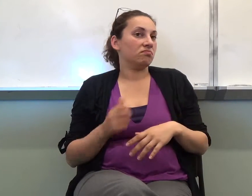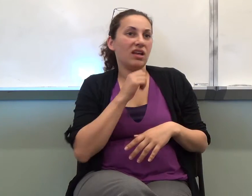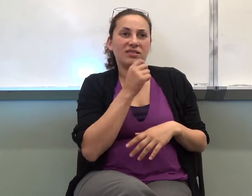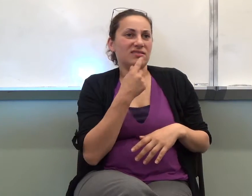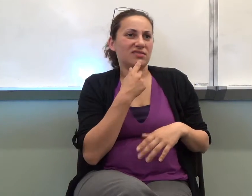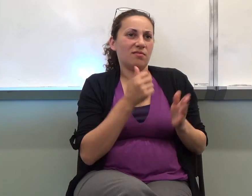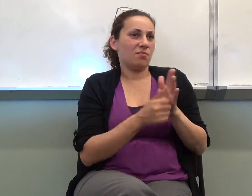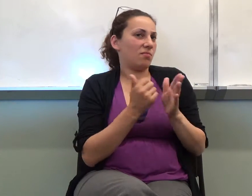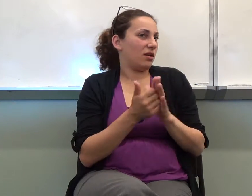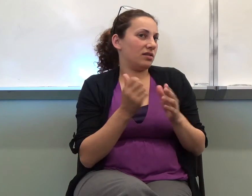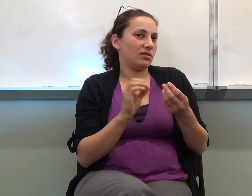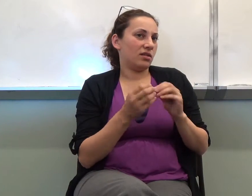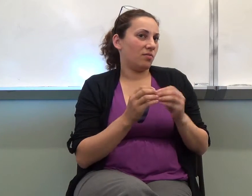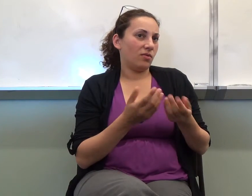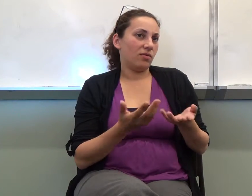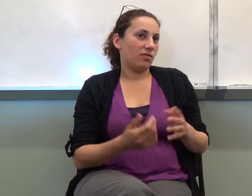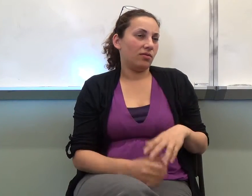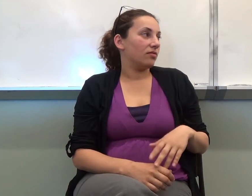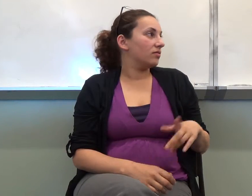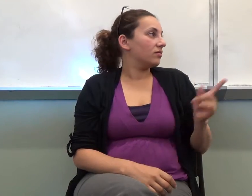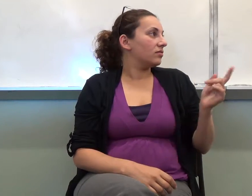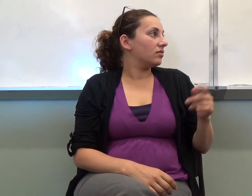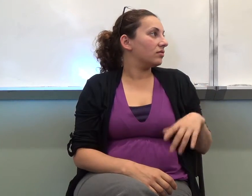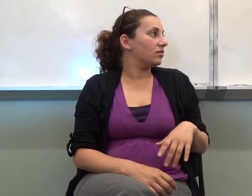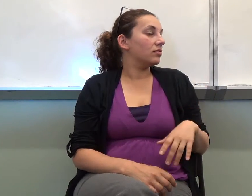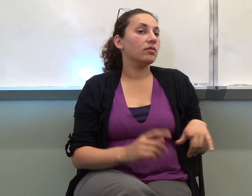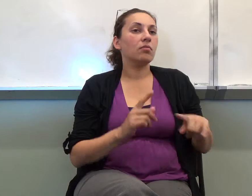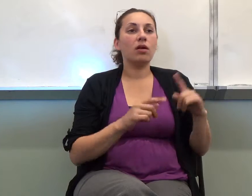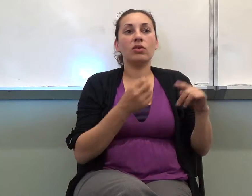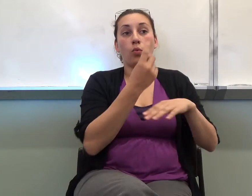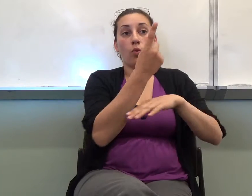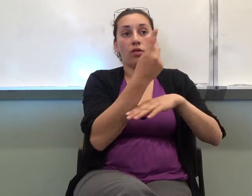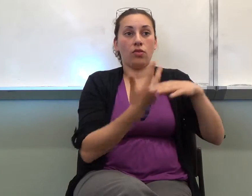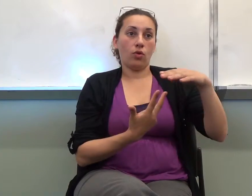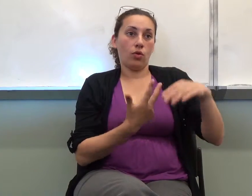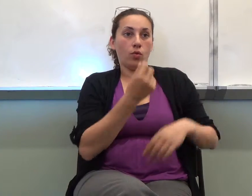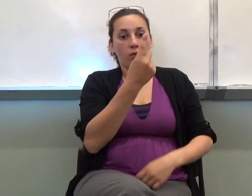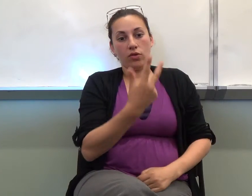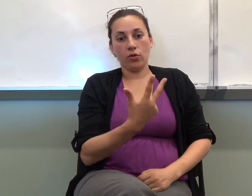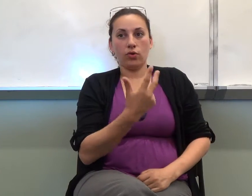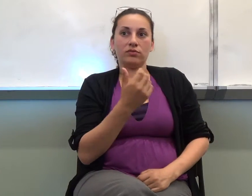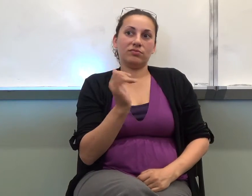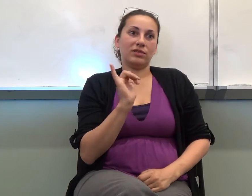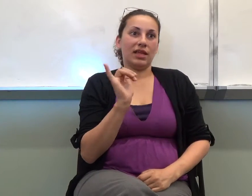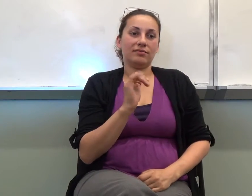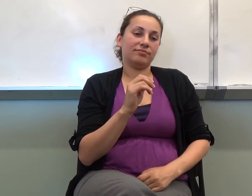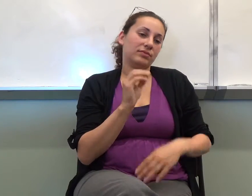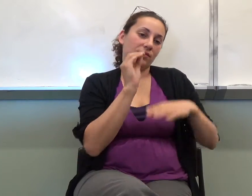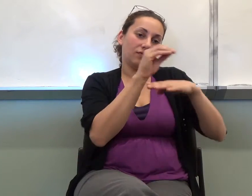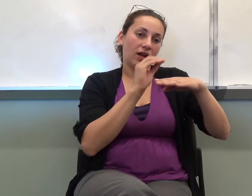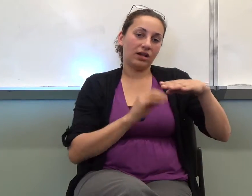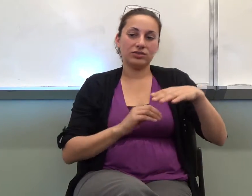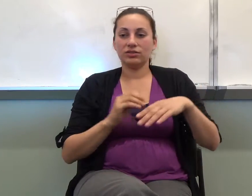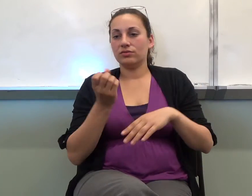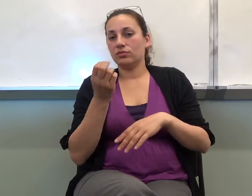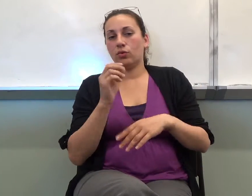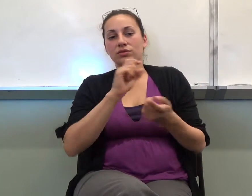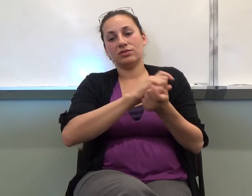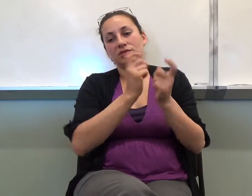in terms of percentages, can be represented as fractions, can be represented as a decimal. Lots of things can happen with that. But the